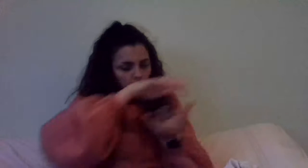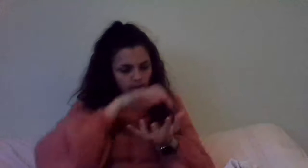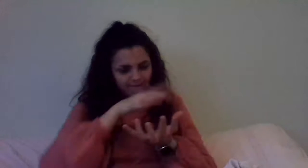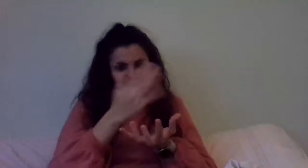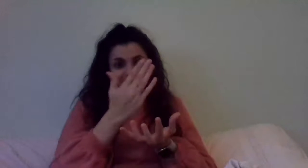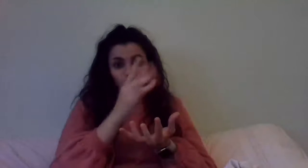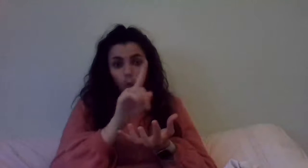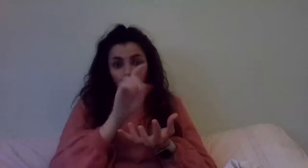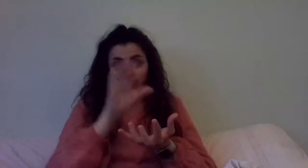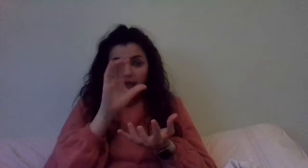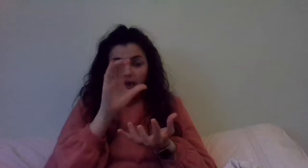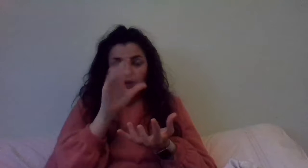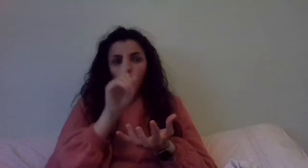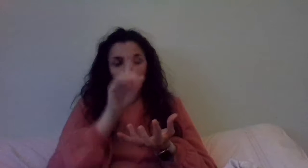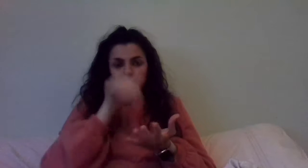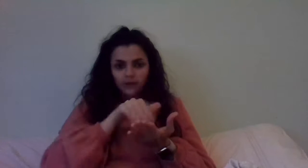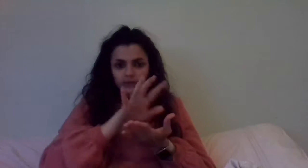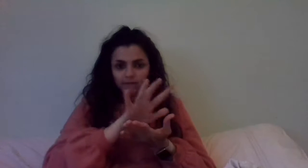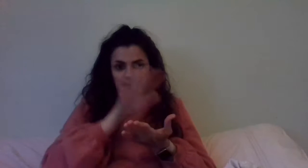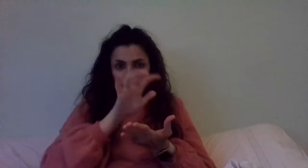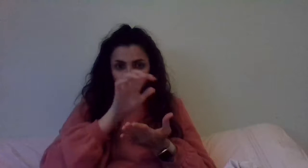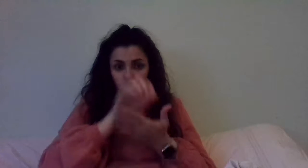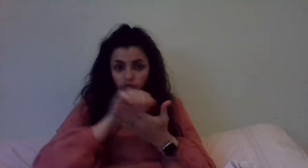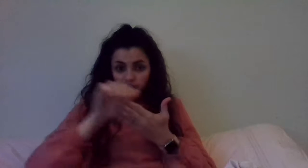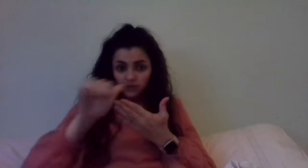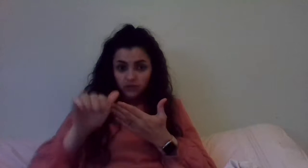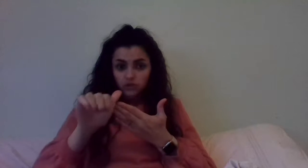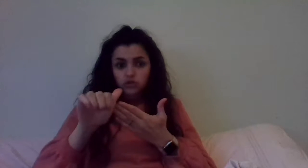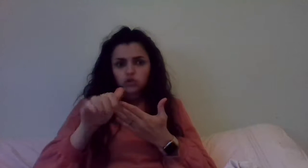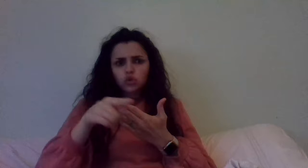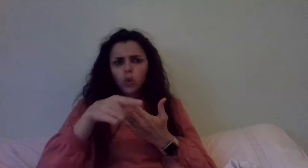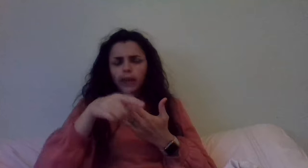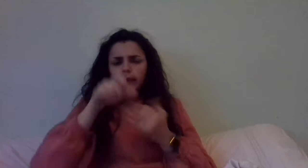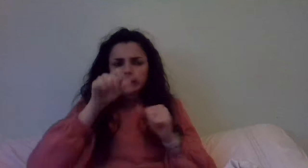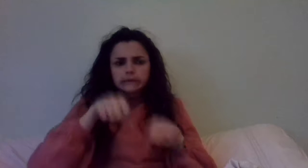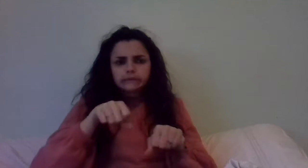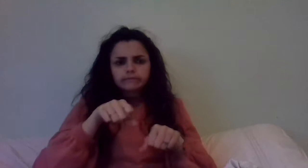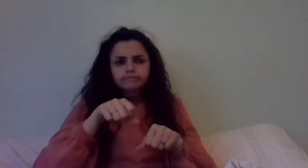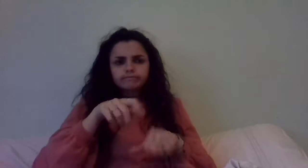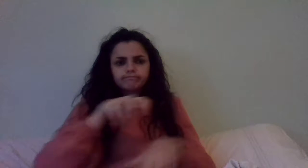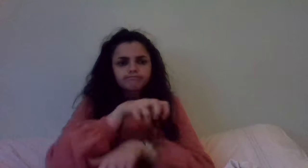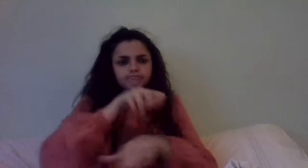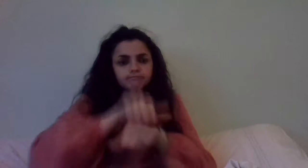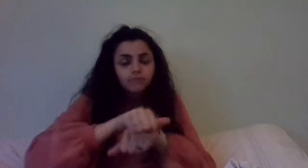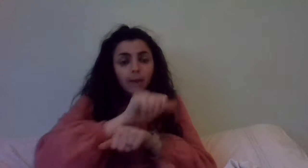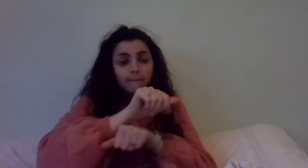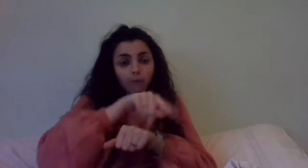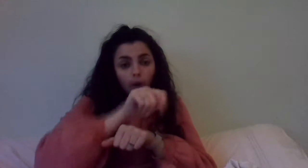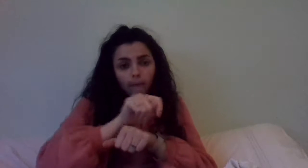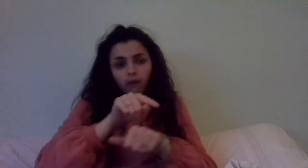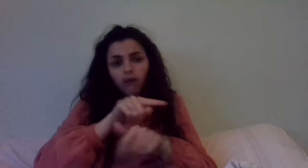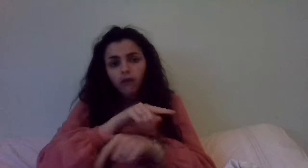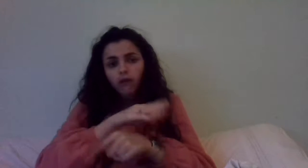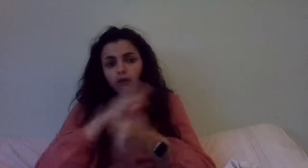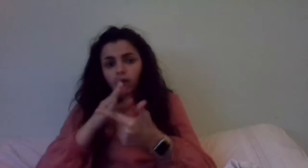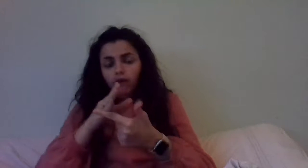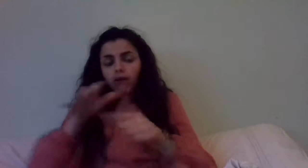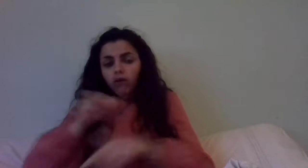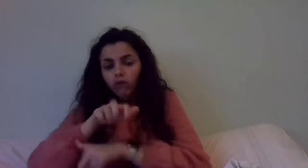be able to secure an apartment, a studio space, and to have the time to be able to commit to research